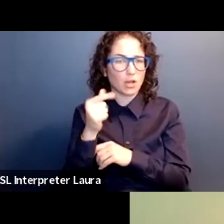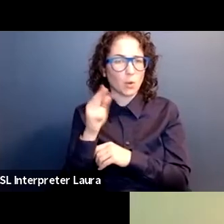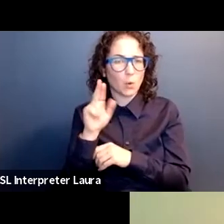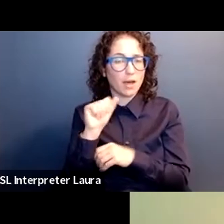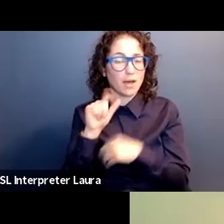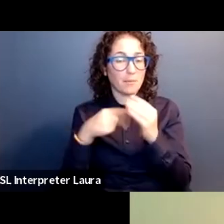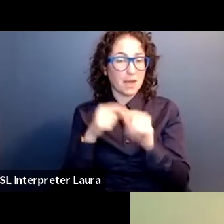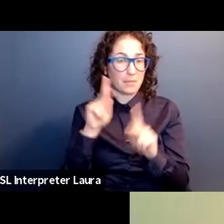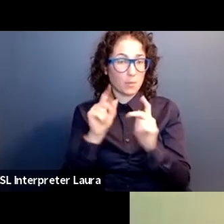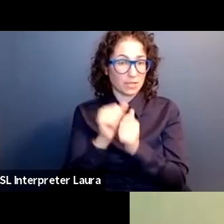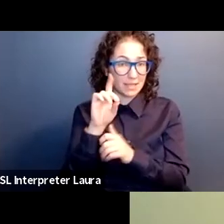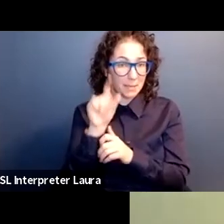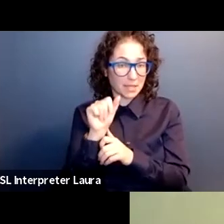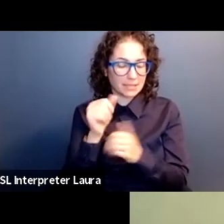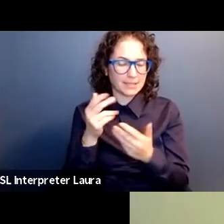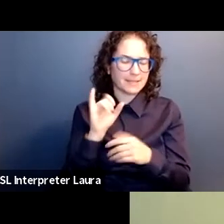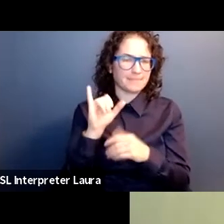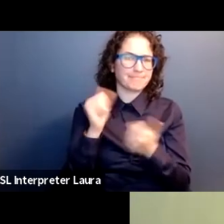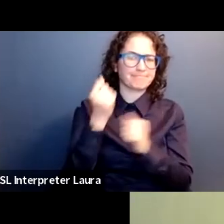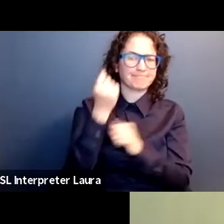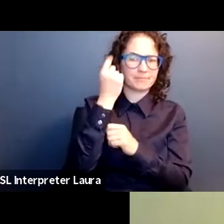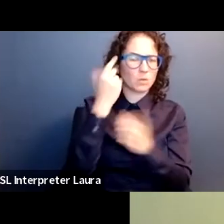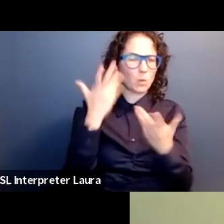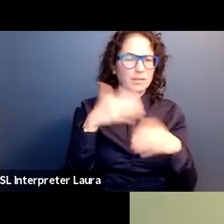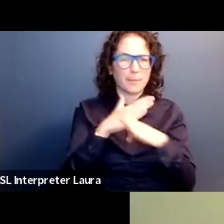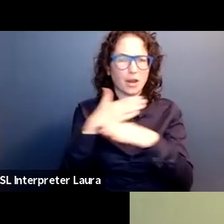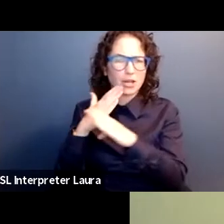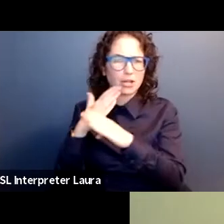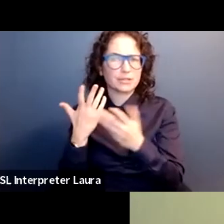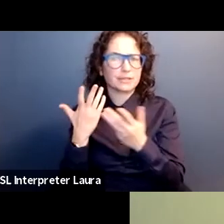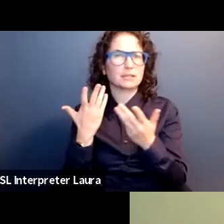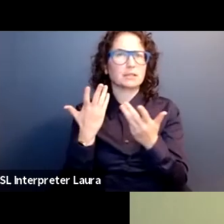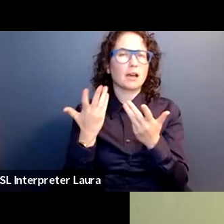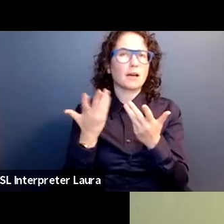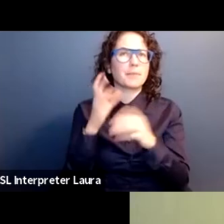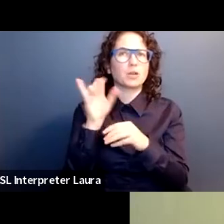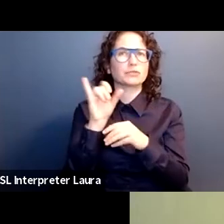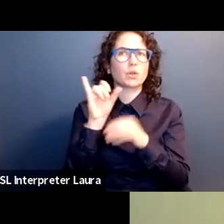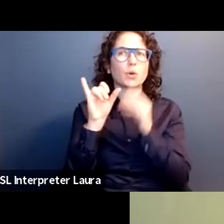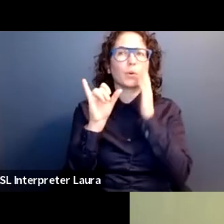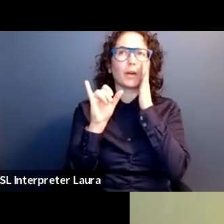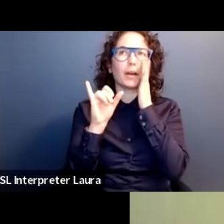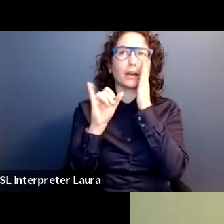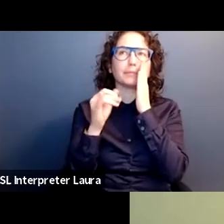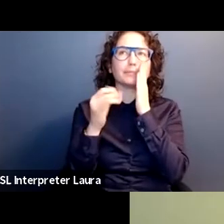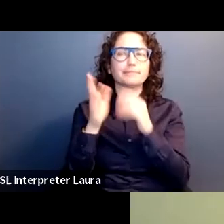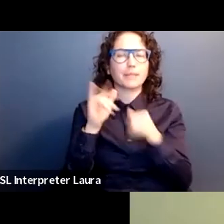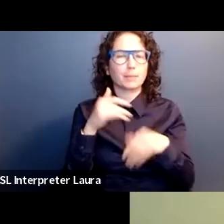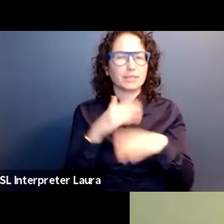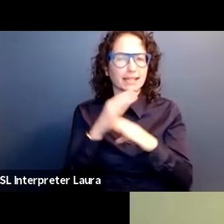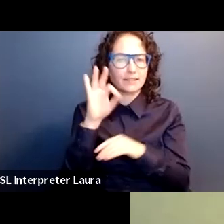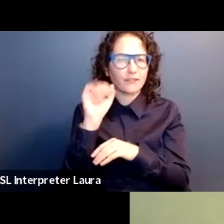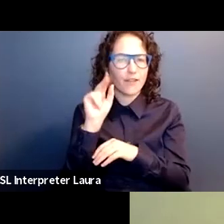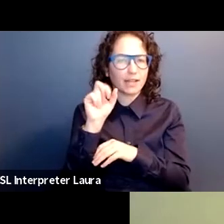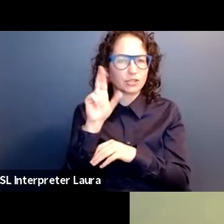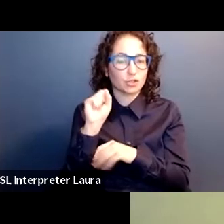the people with disability, trying to understand what are the barriers and what are also the protective factors that